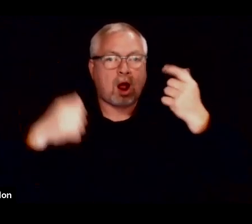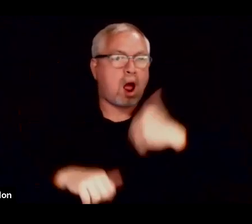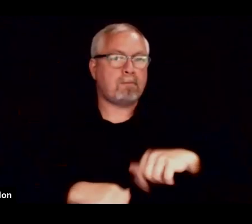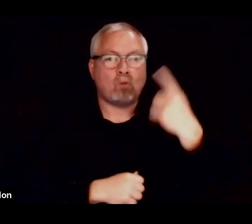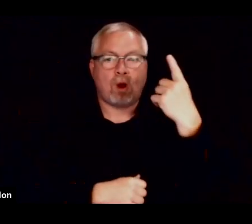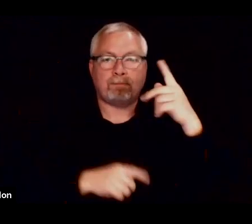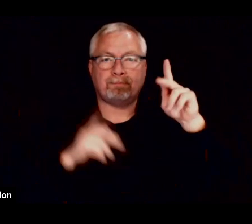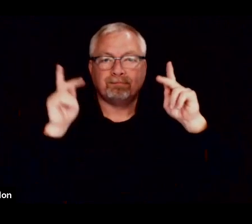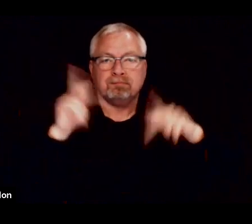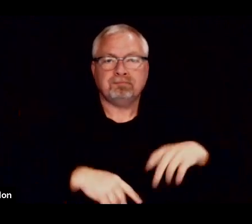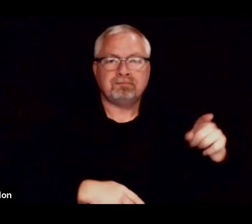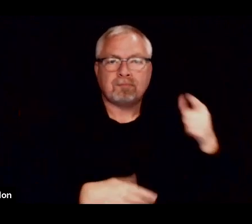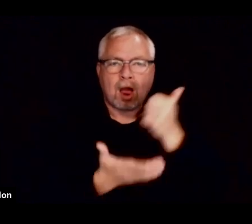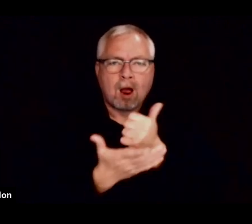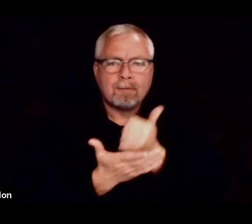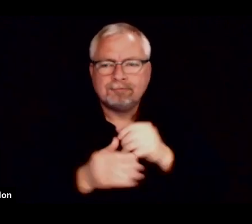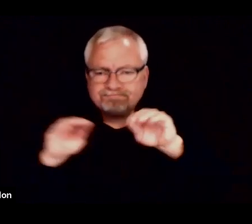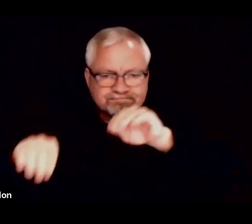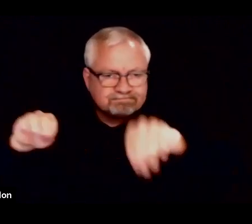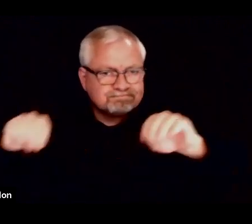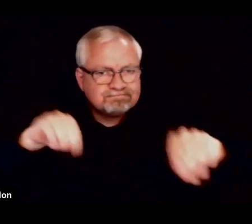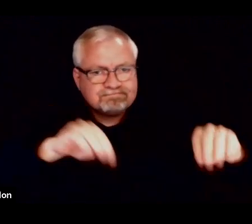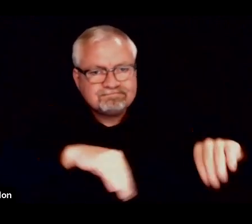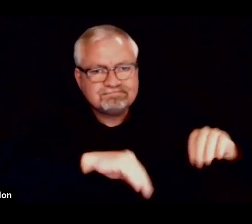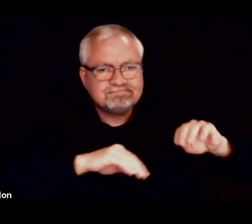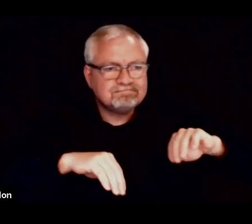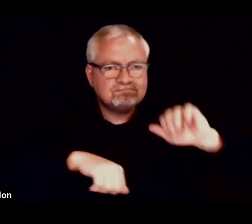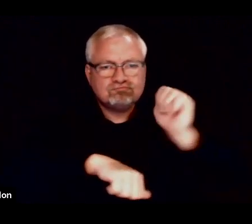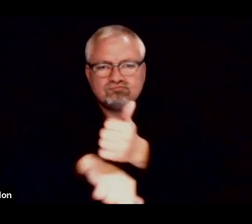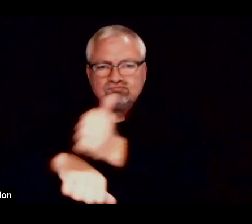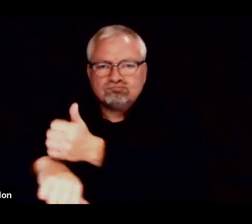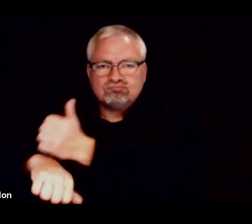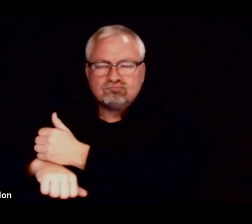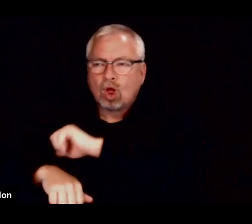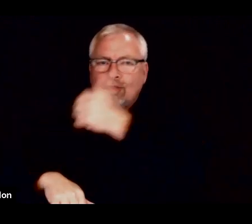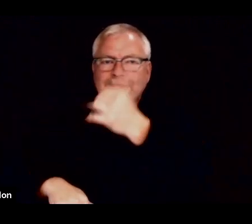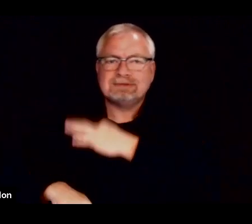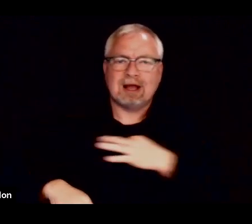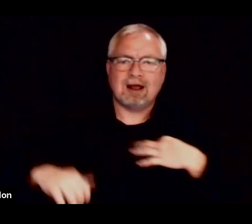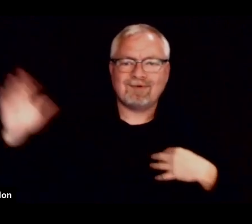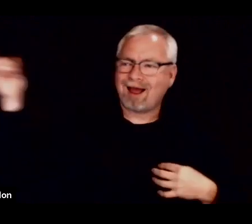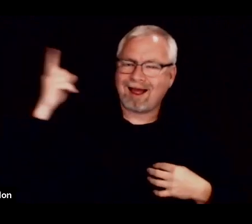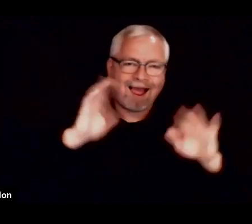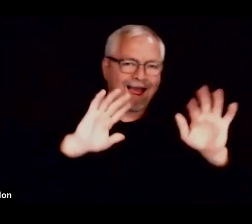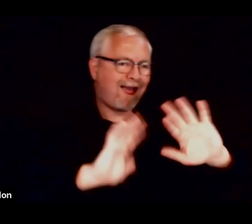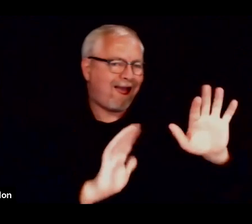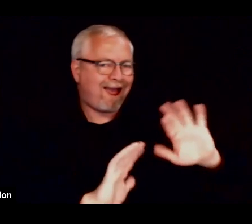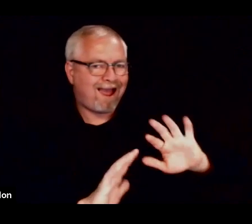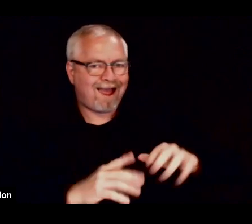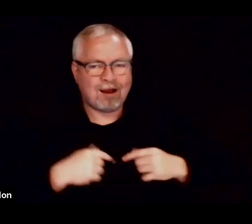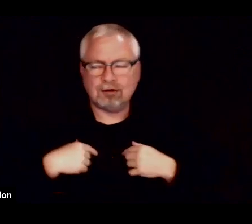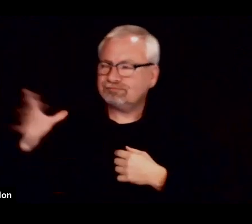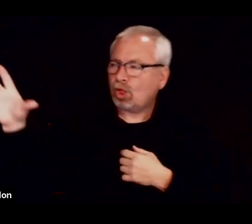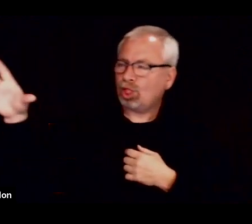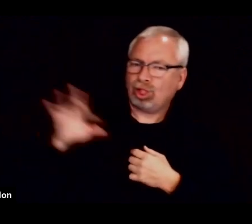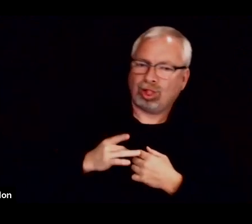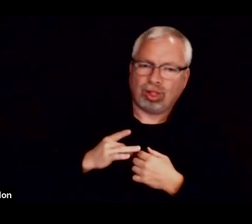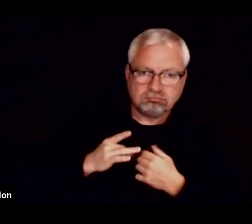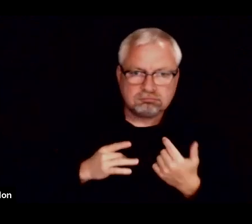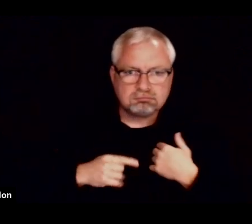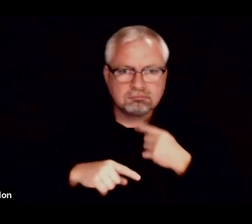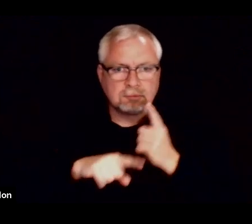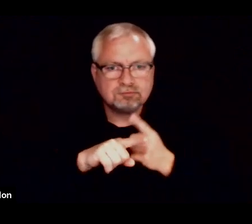was in close contact with several other staff members over the course of a few hours to prepare a stage where a graduation ceremony was to take